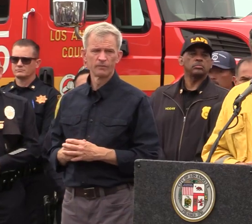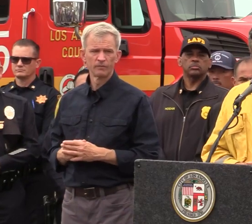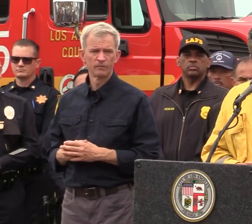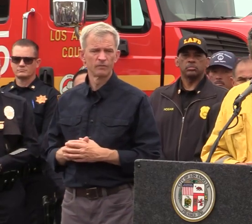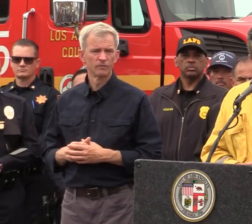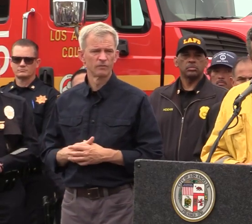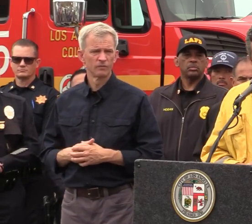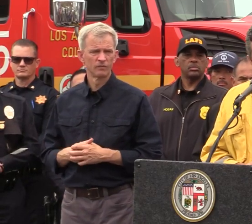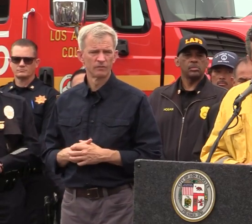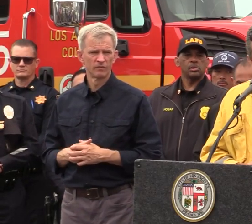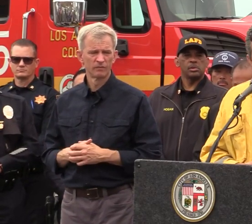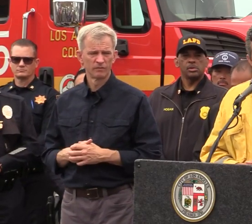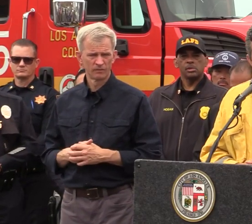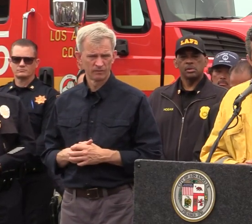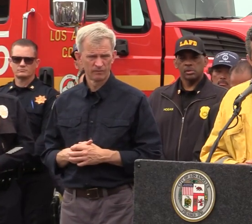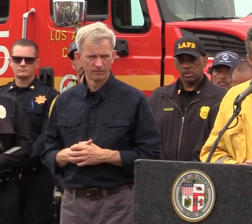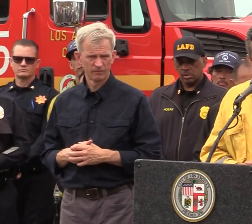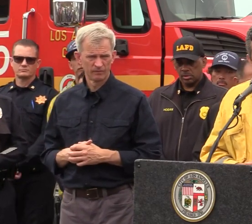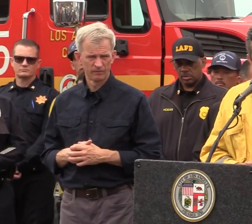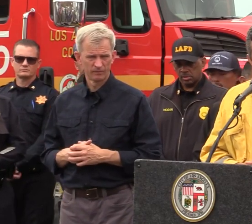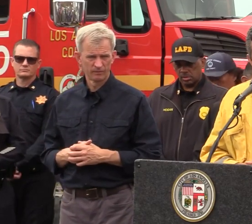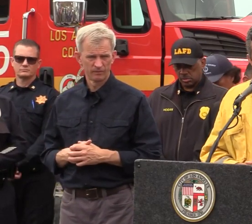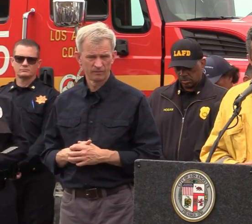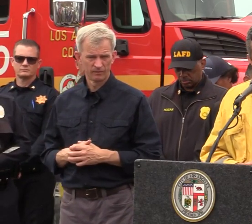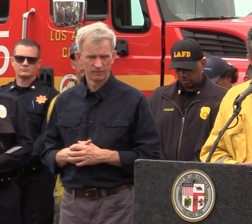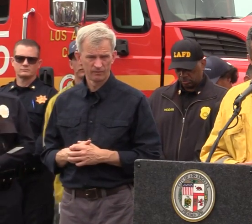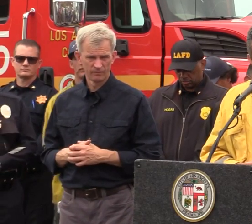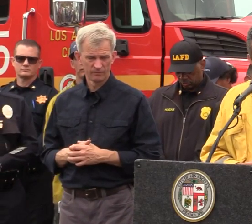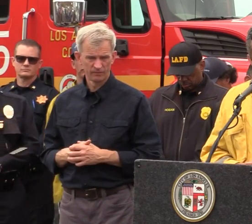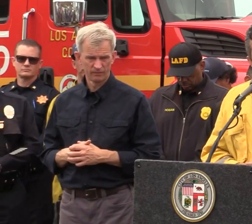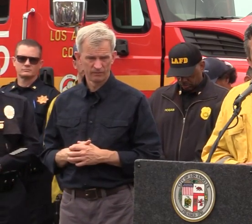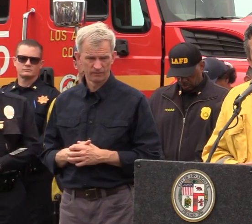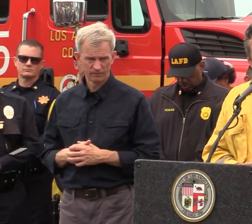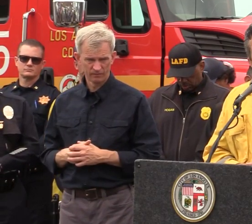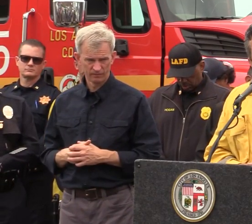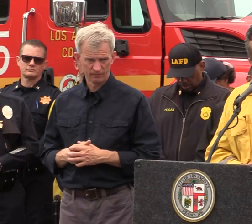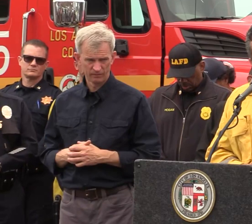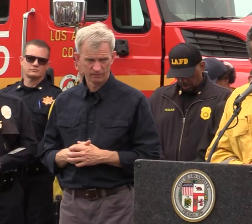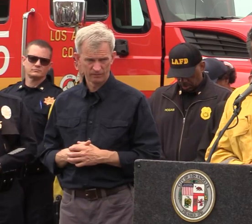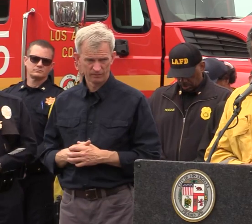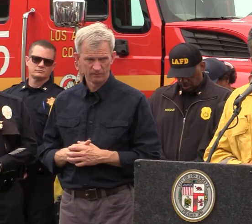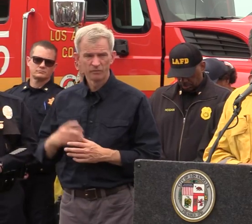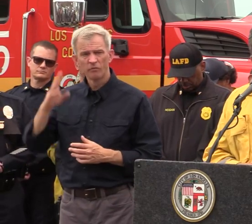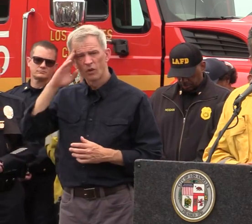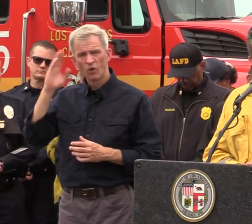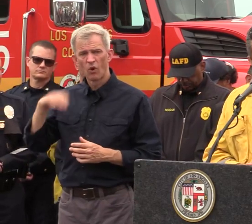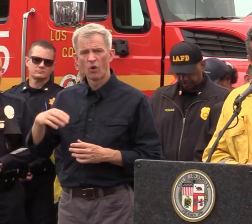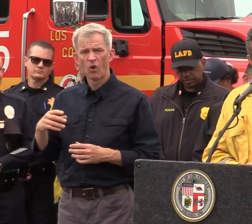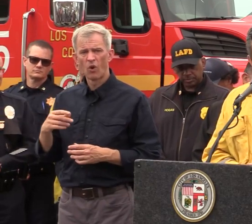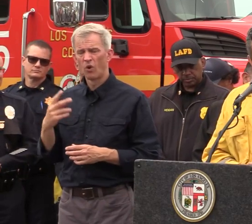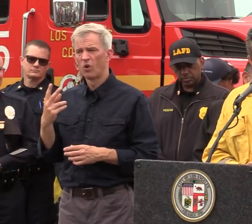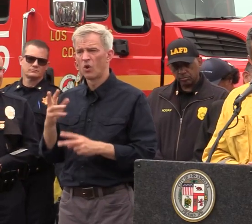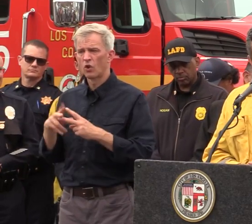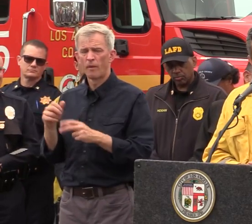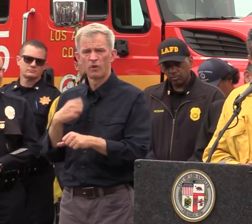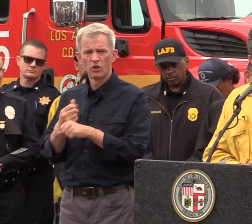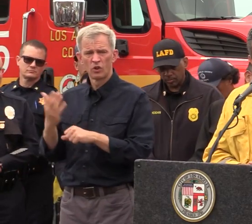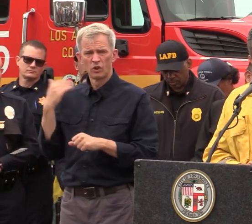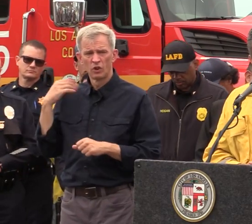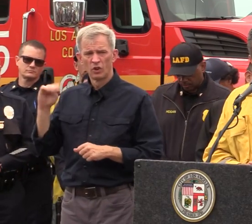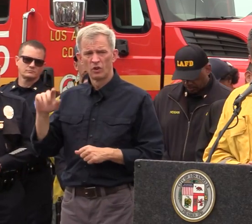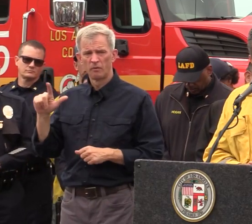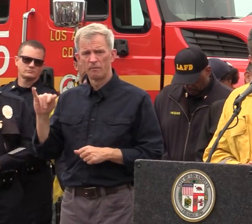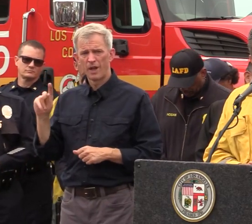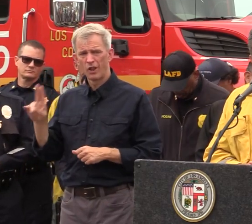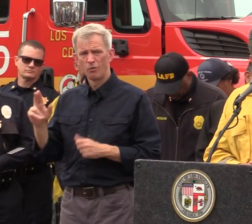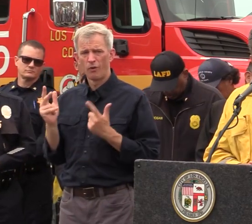Okay. How important is it for you? I know in the Malibu fire, this was a staging area for LAFD, and for all the